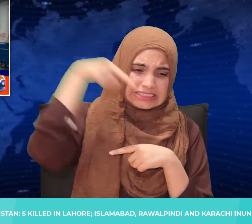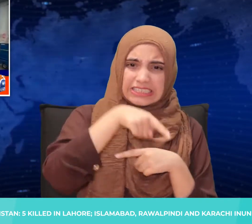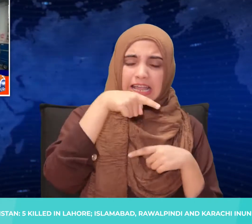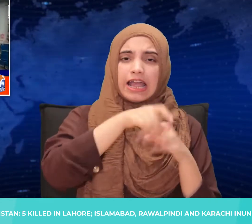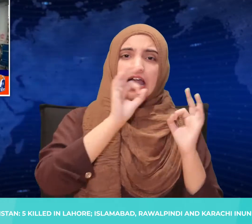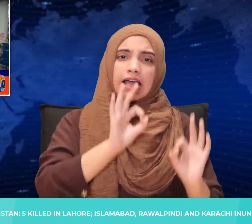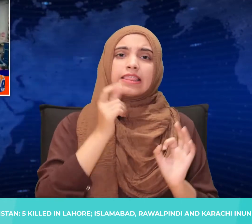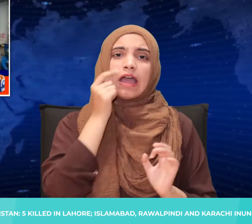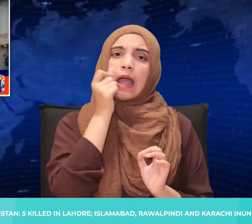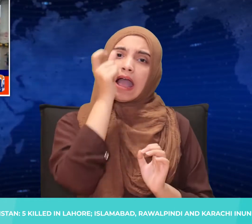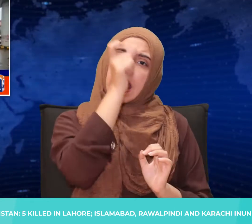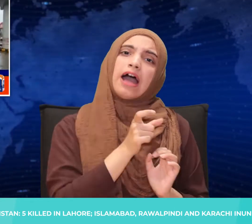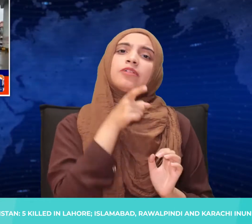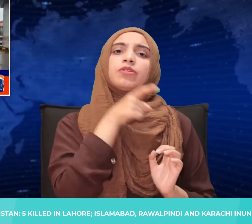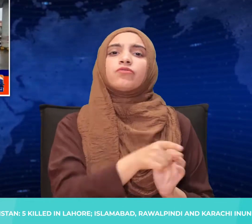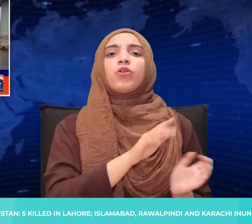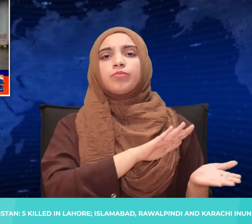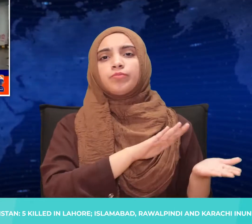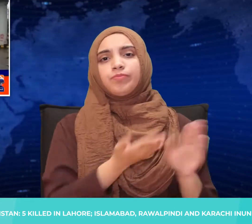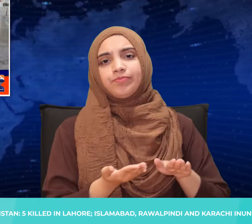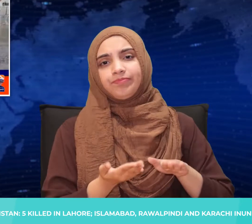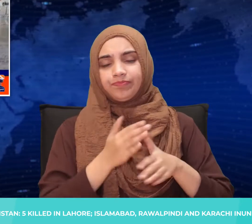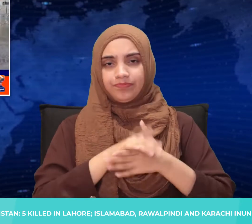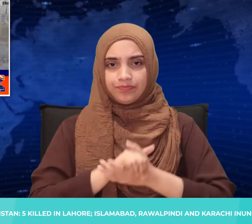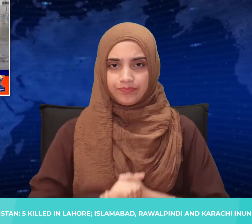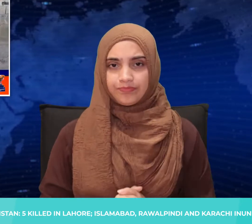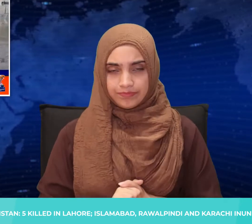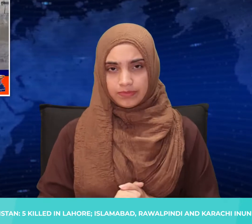was electrocuted to death in Okara.